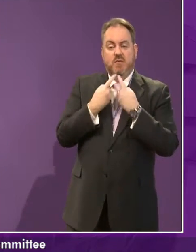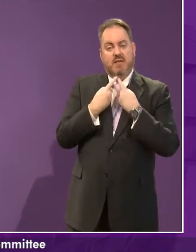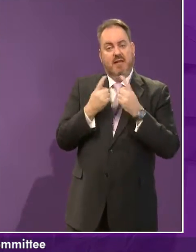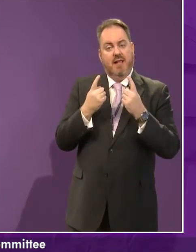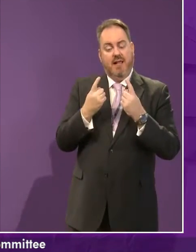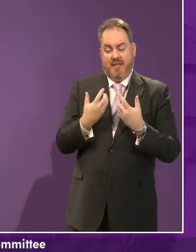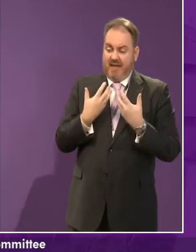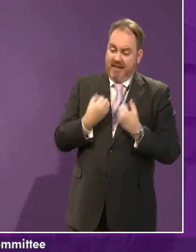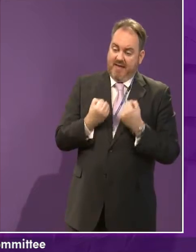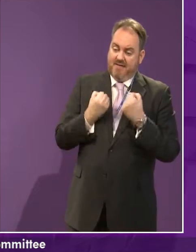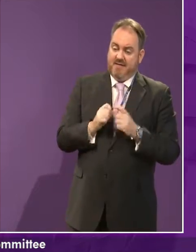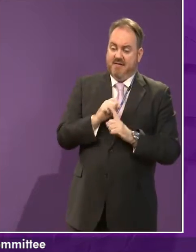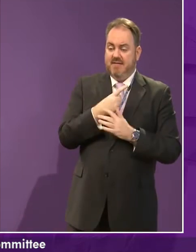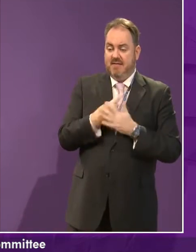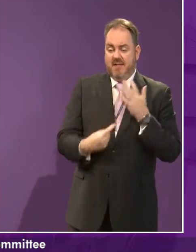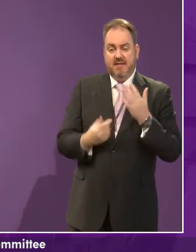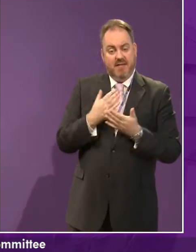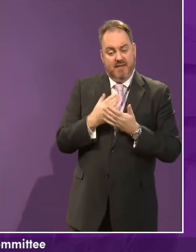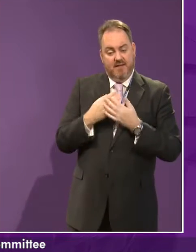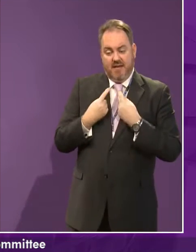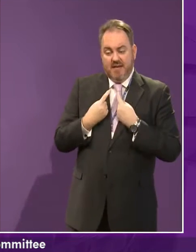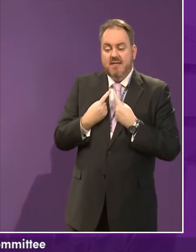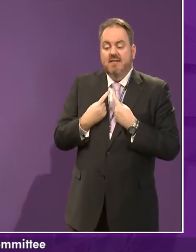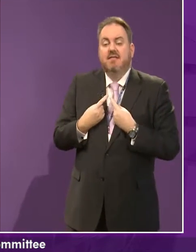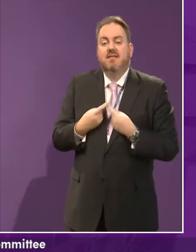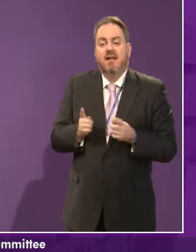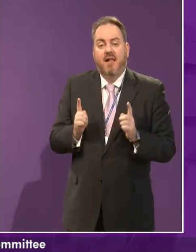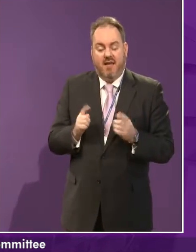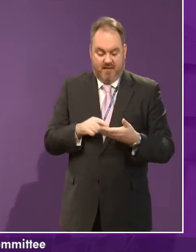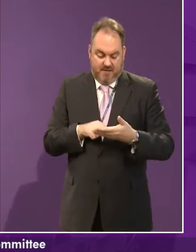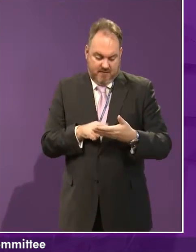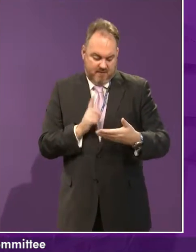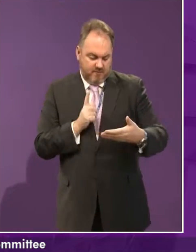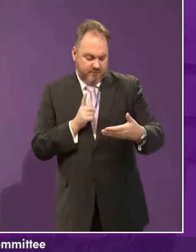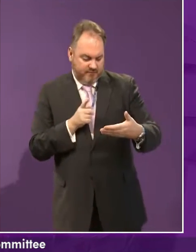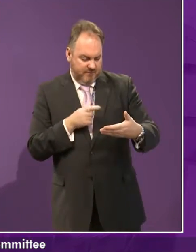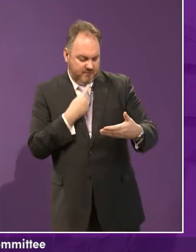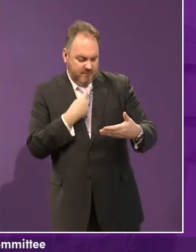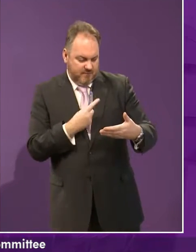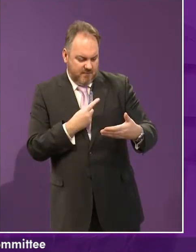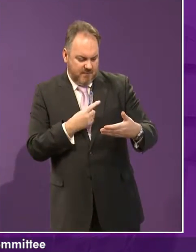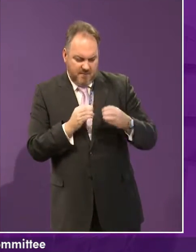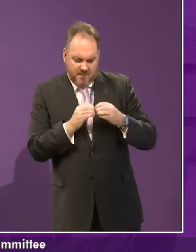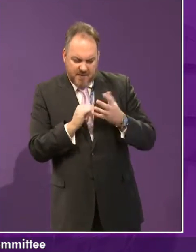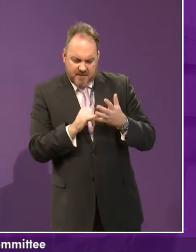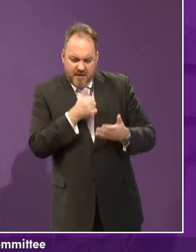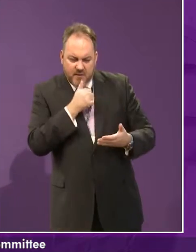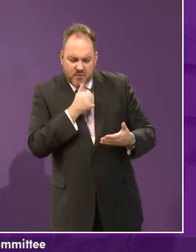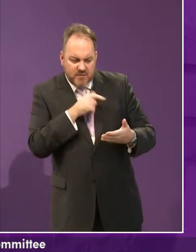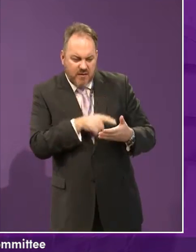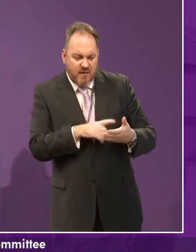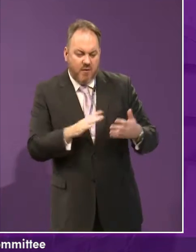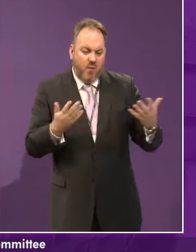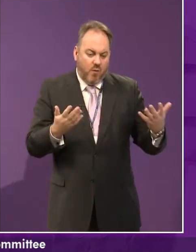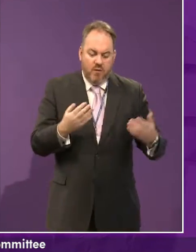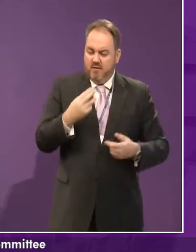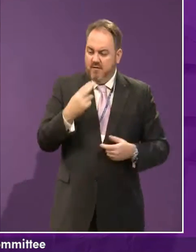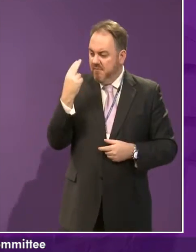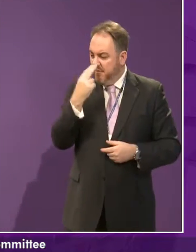application stage. So if they're declaring a disability at the application stage, should we be saying, if this is something you're